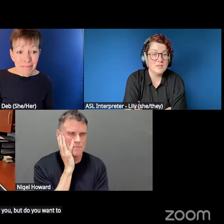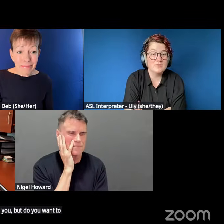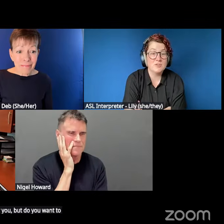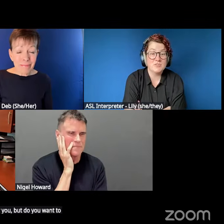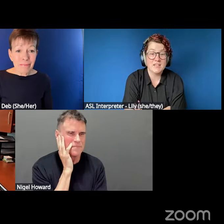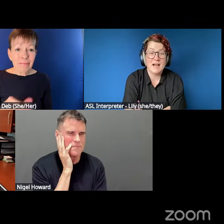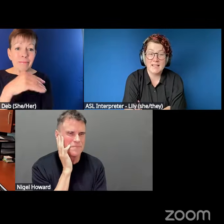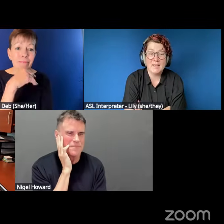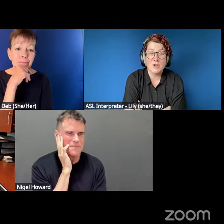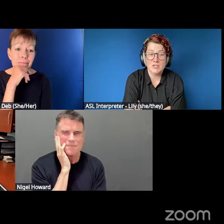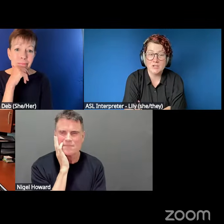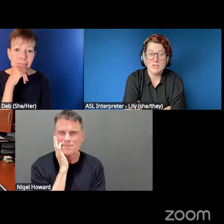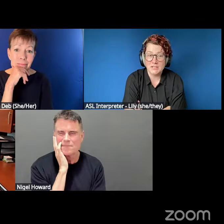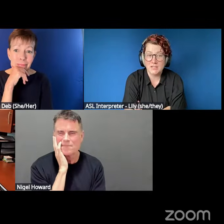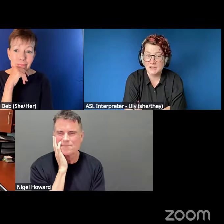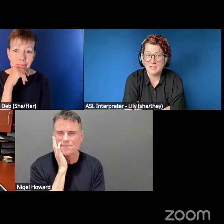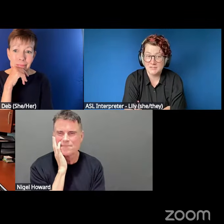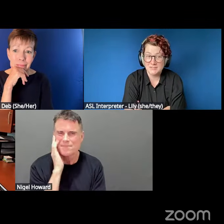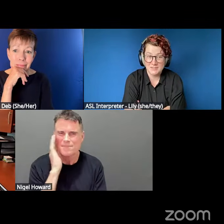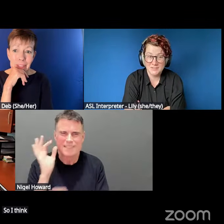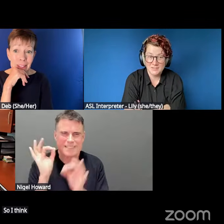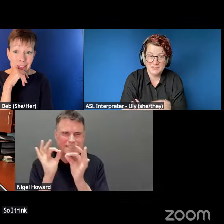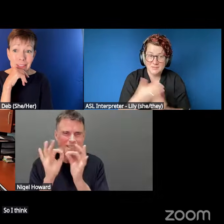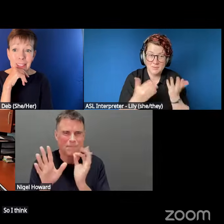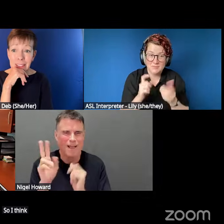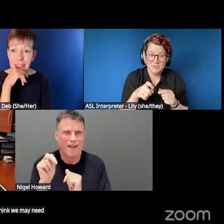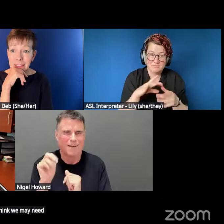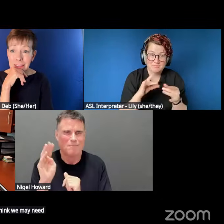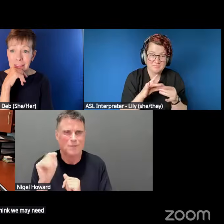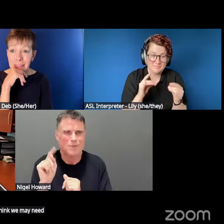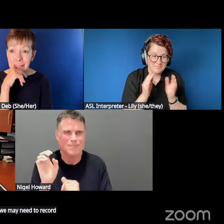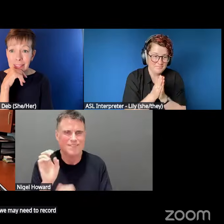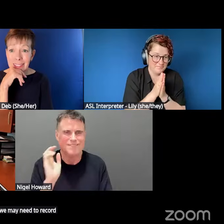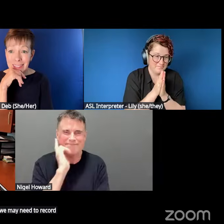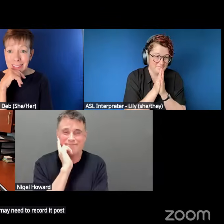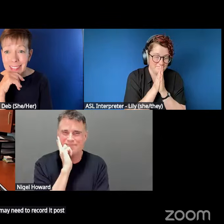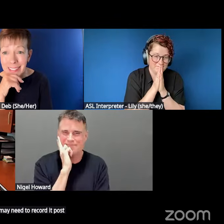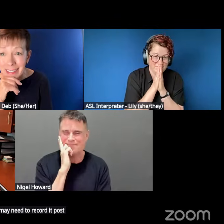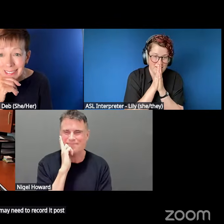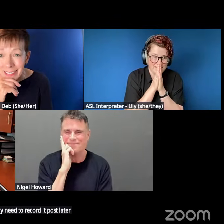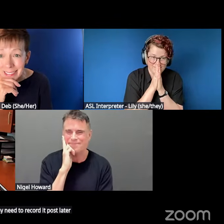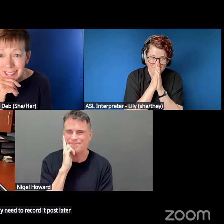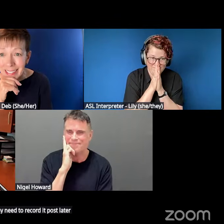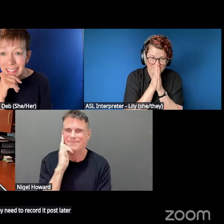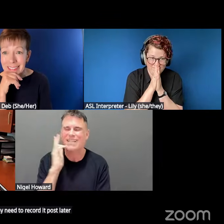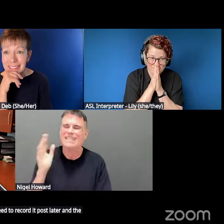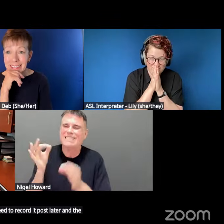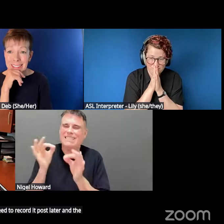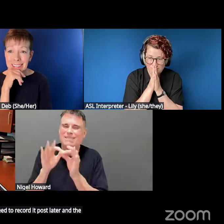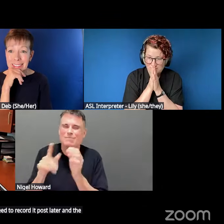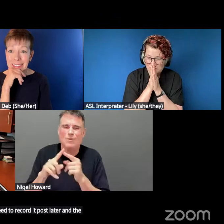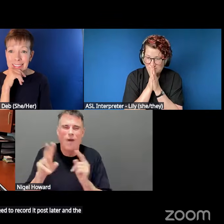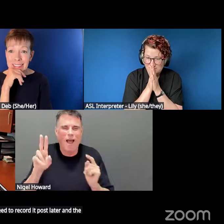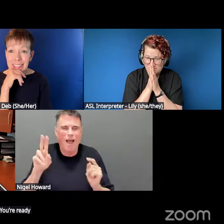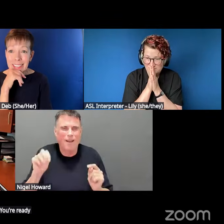irrigation on, so I think we may need to record and post later and provide an irrigation.